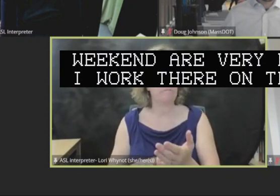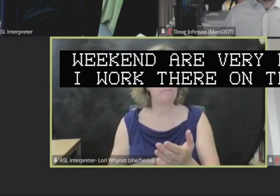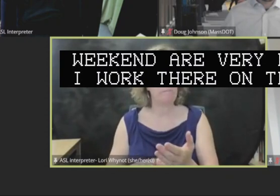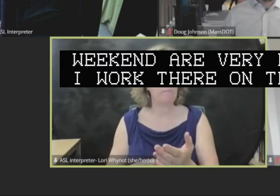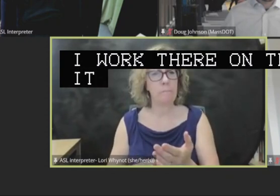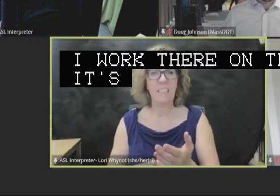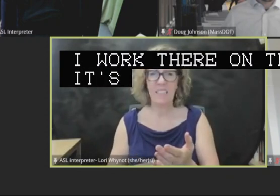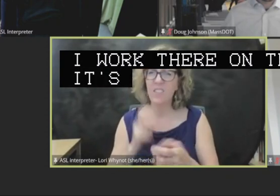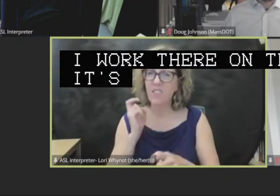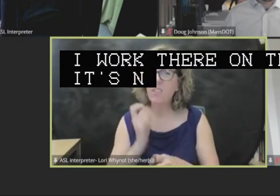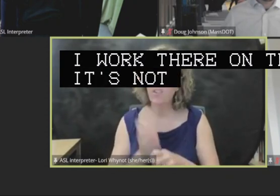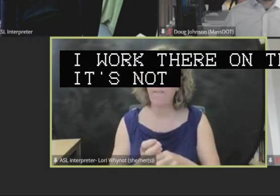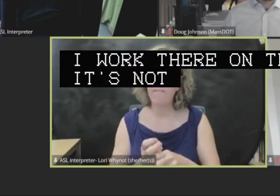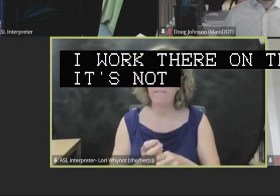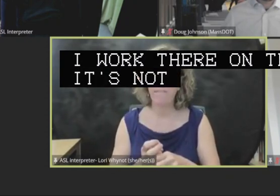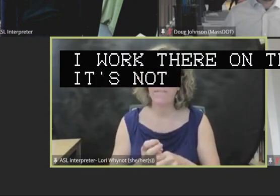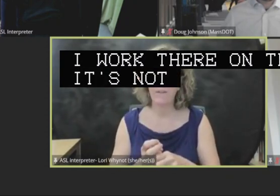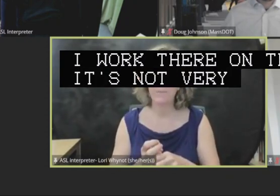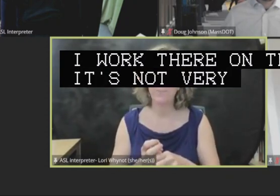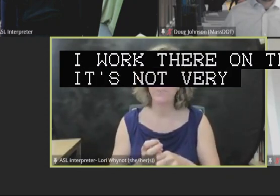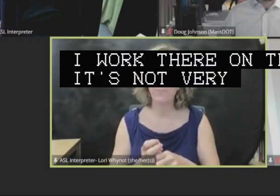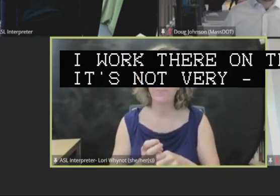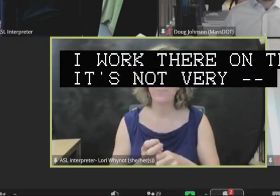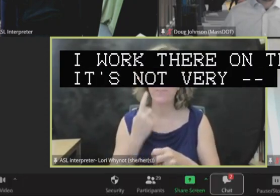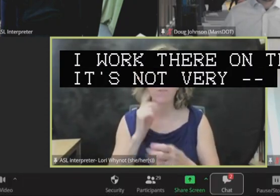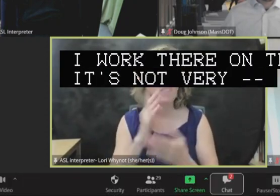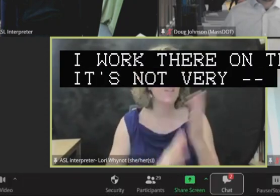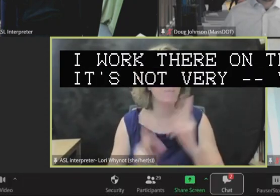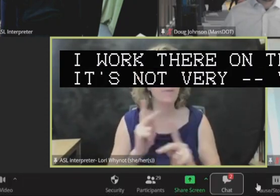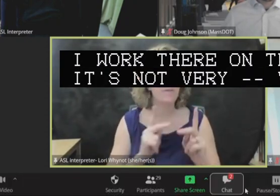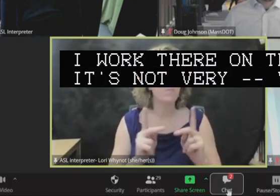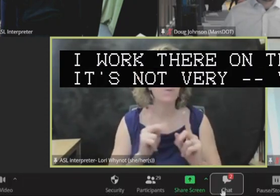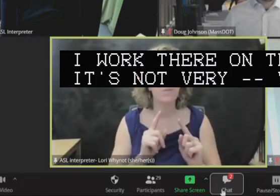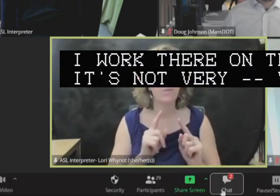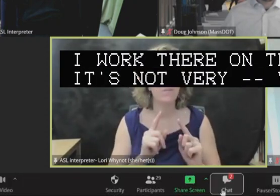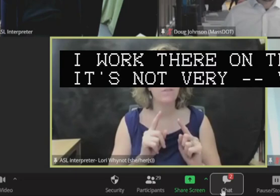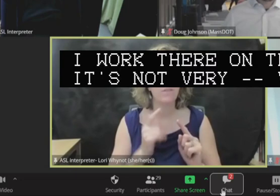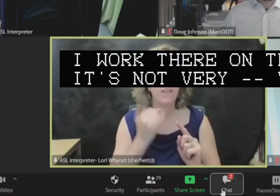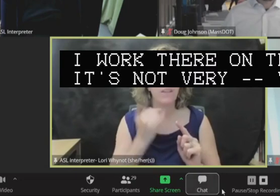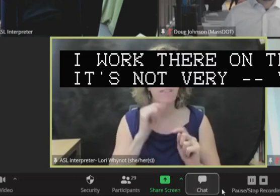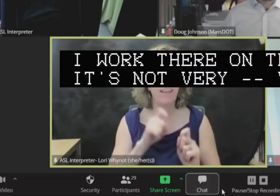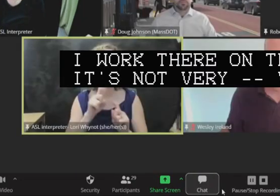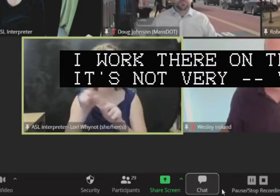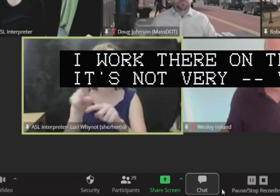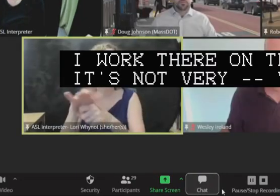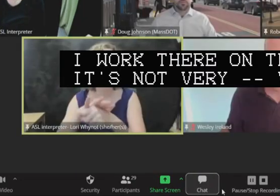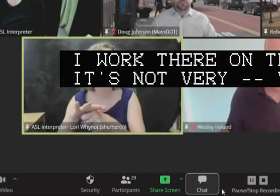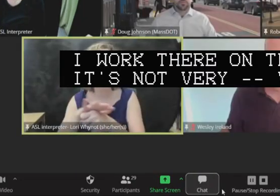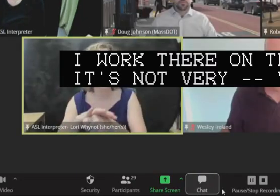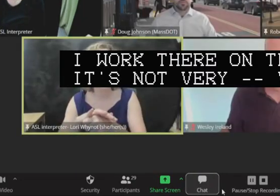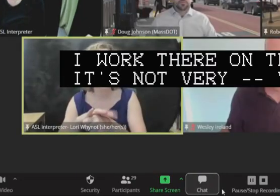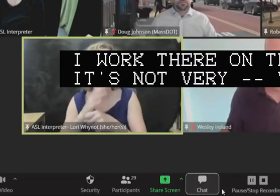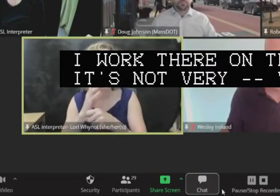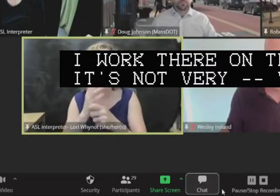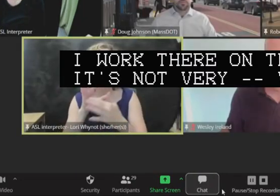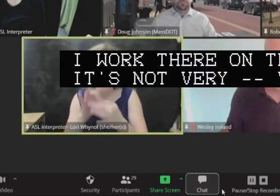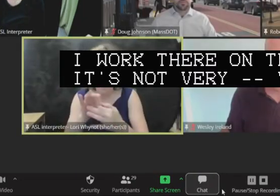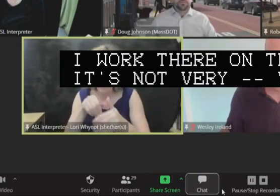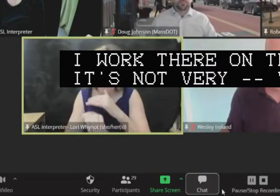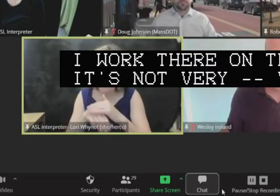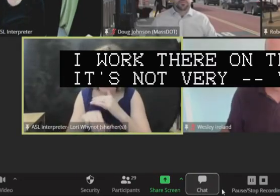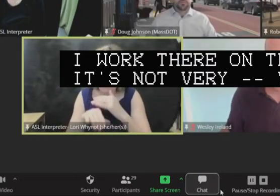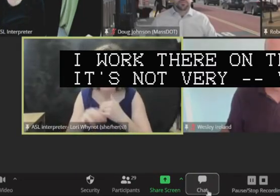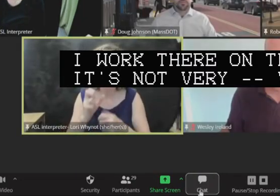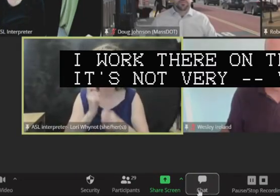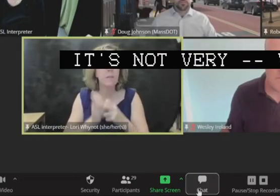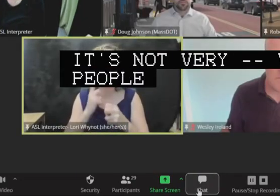little hard for some people who are in wheelchairs or other, like, there are accessibility issues around that area.